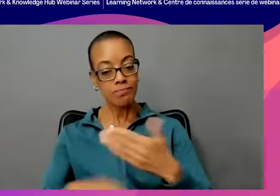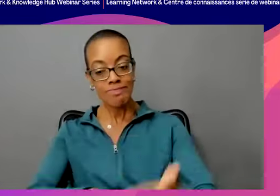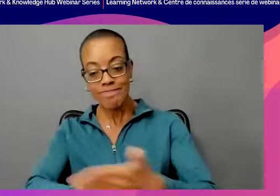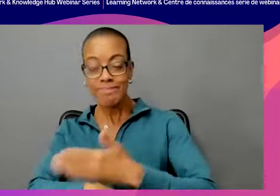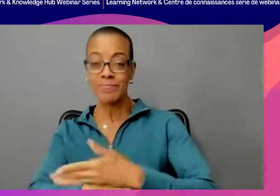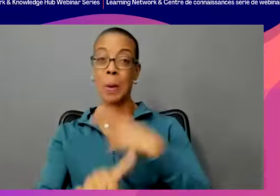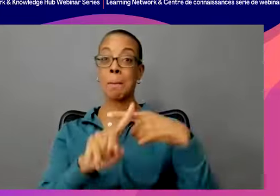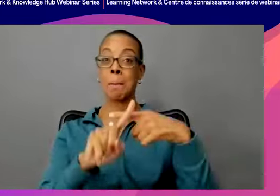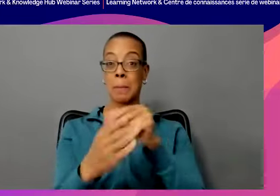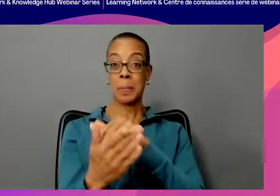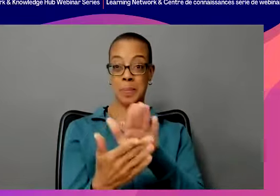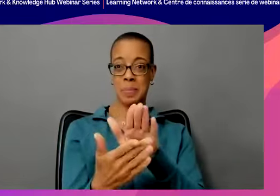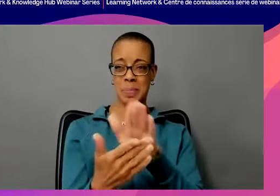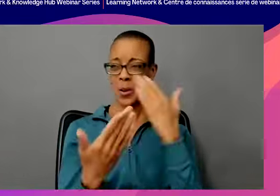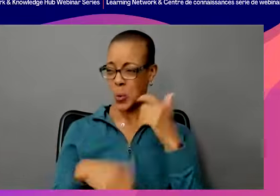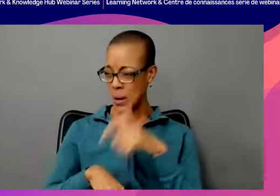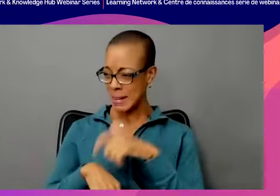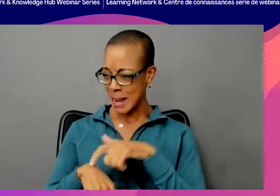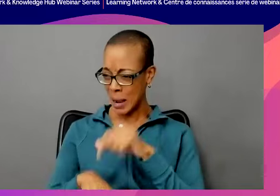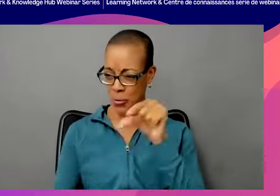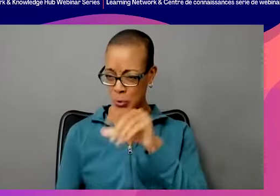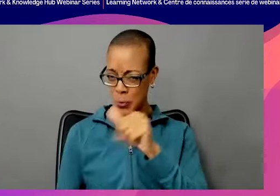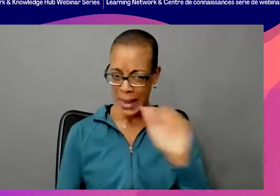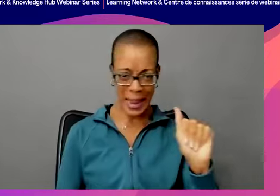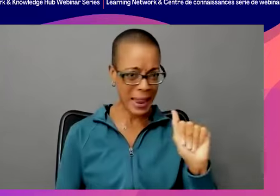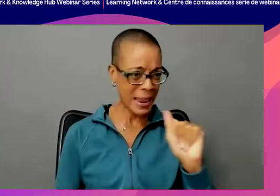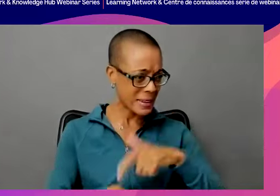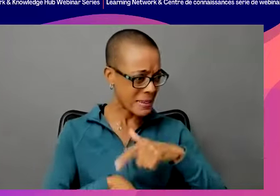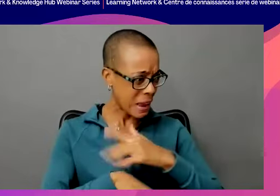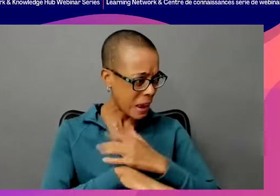there's time for question and answers, but